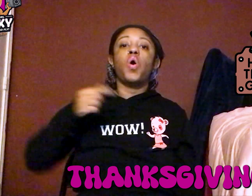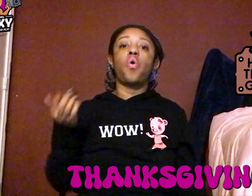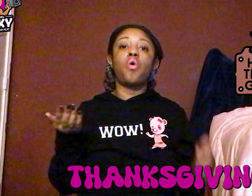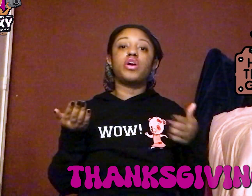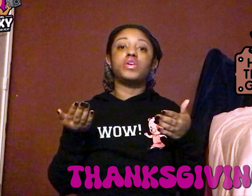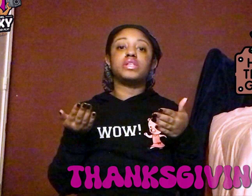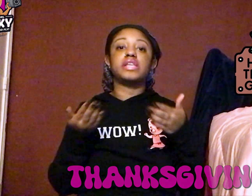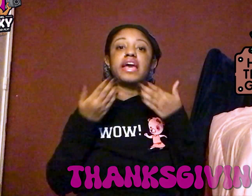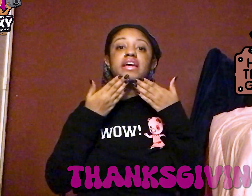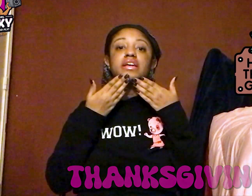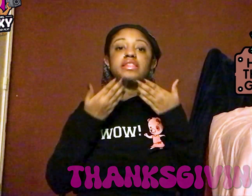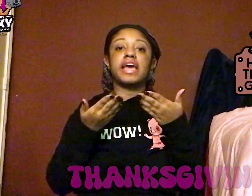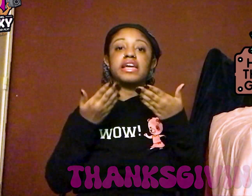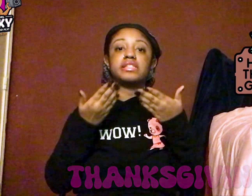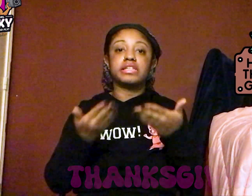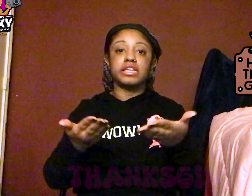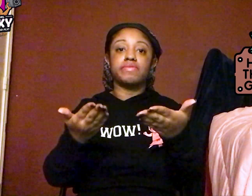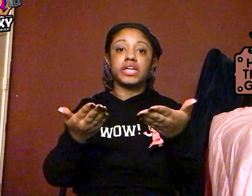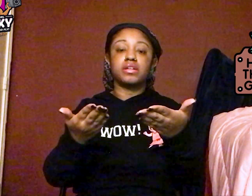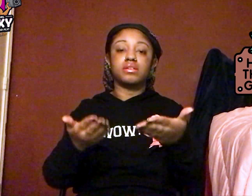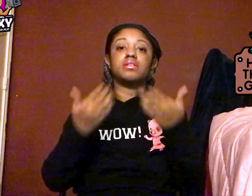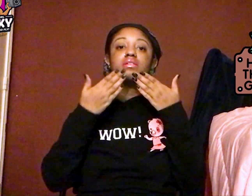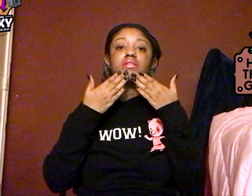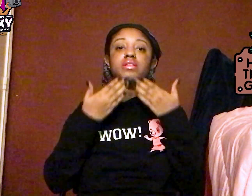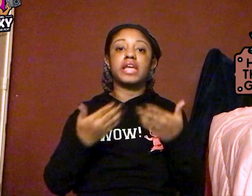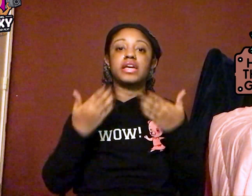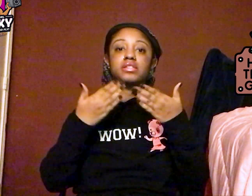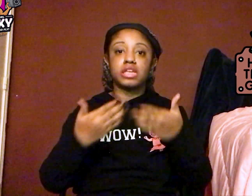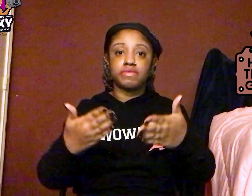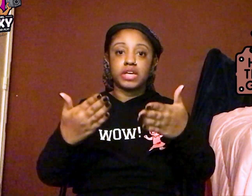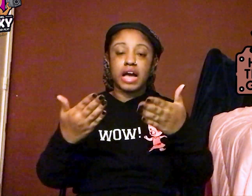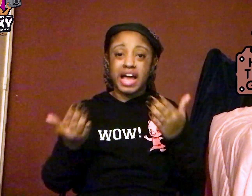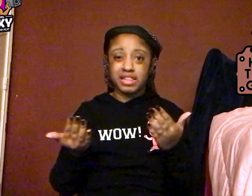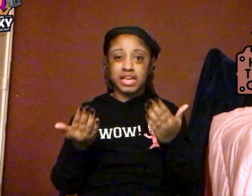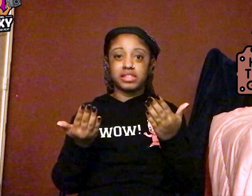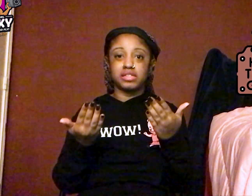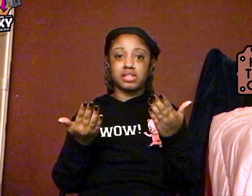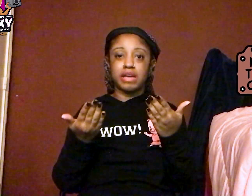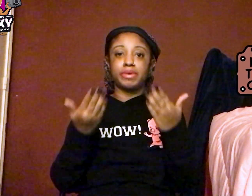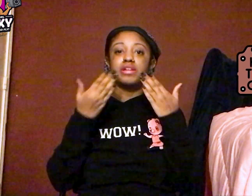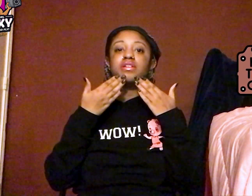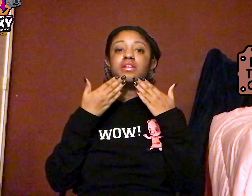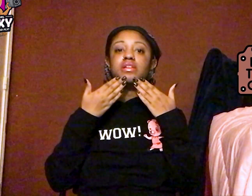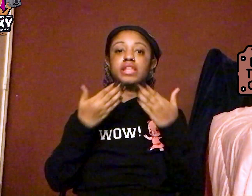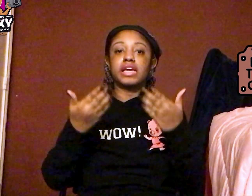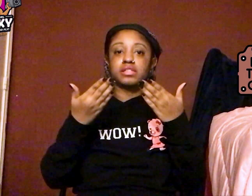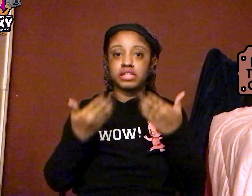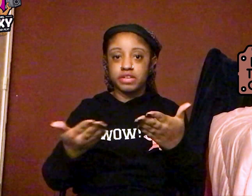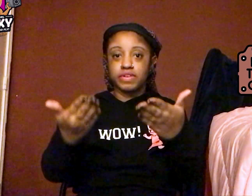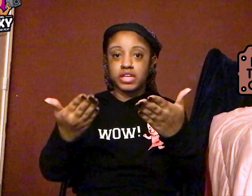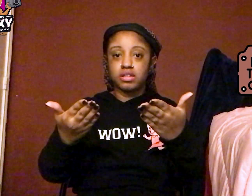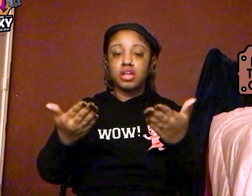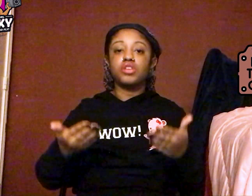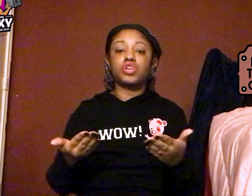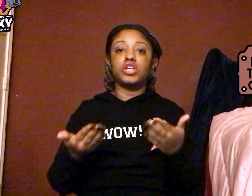Or you could say Thanksgiving. Thanksgiving. I like this sign better. Thanksgiving. So you could